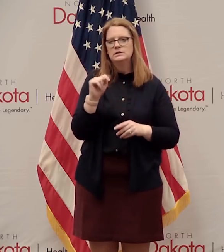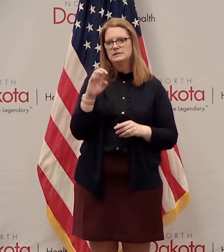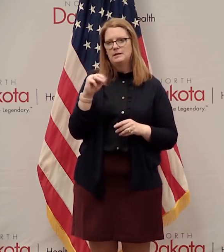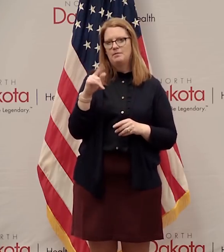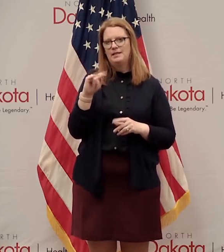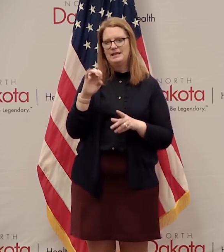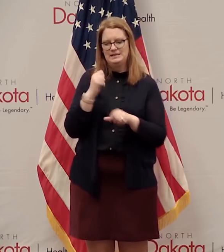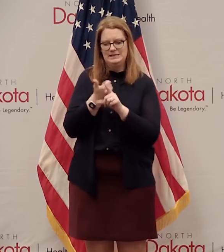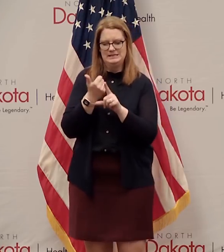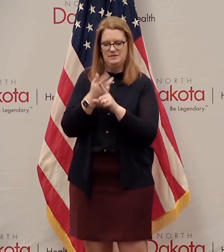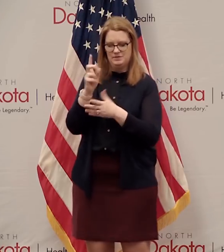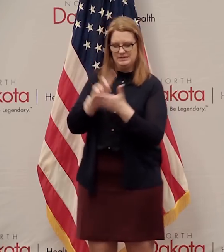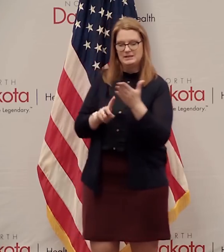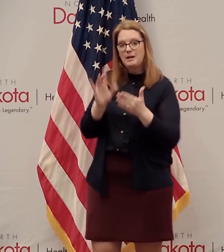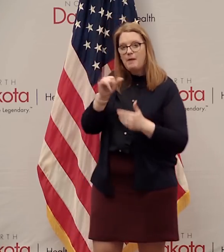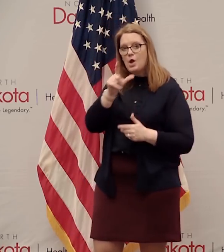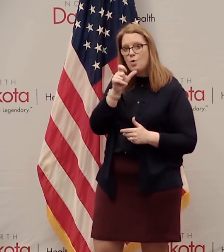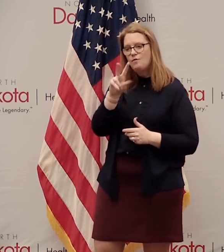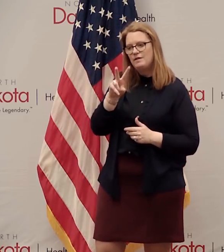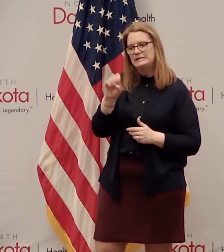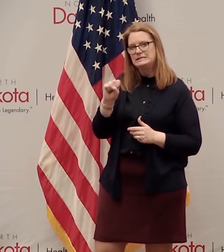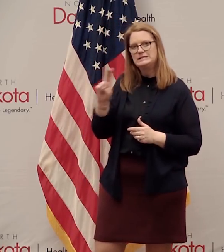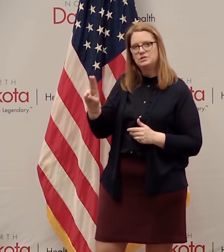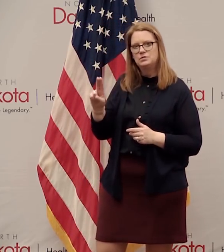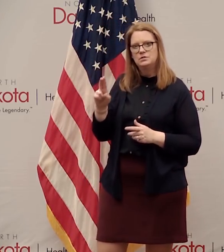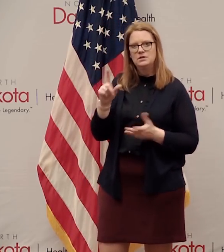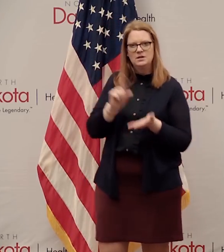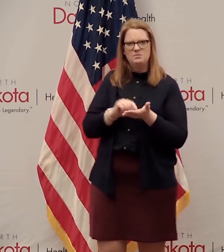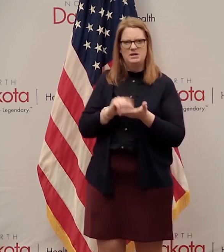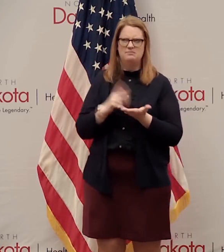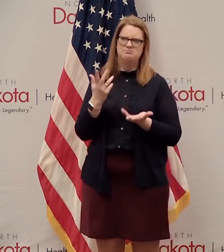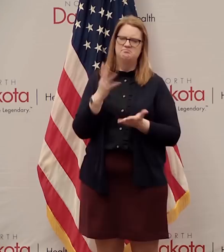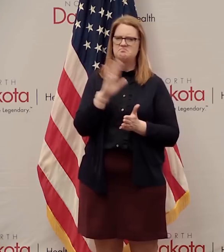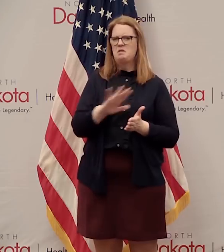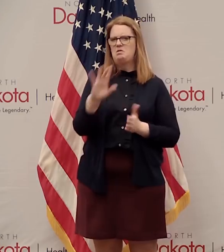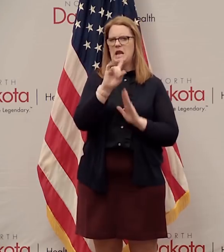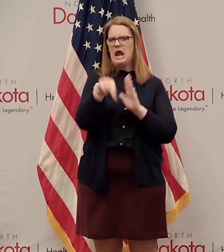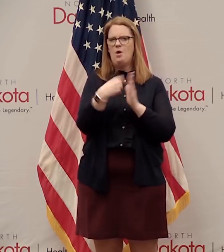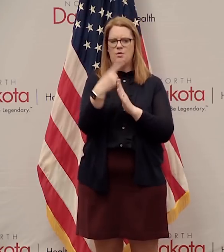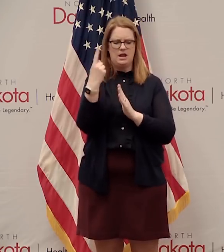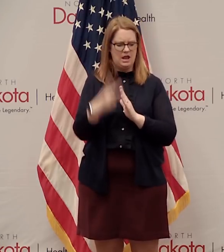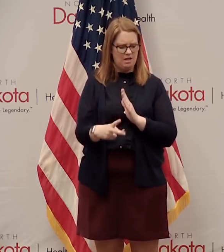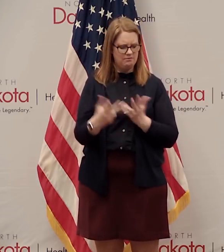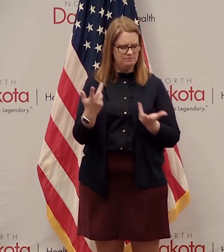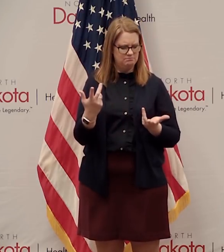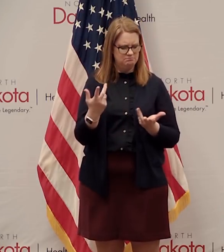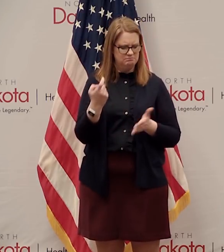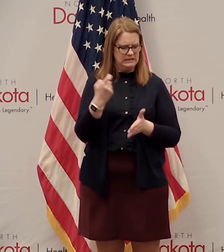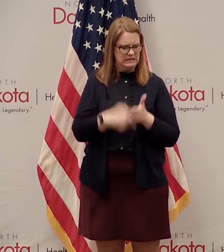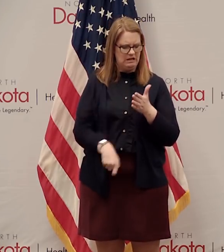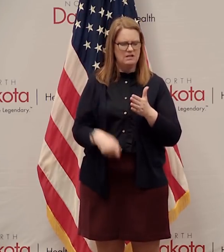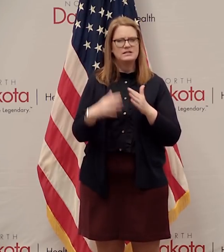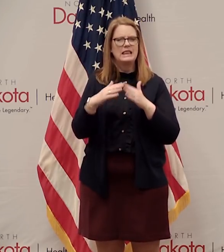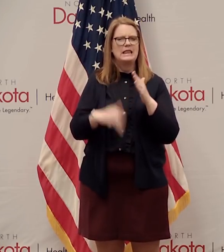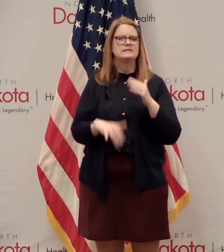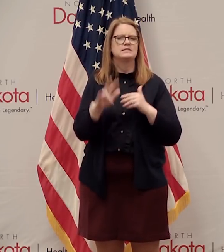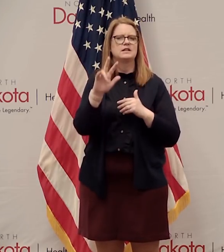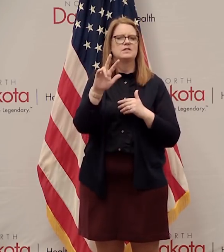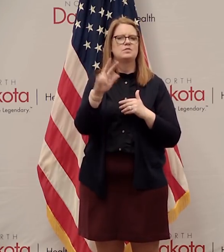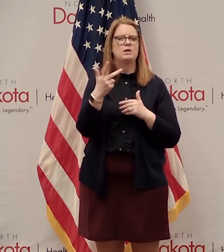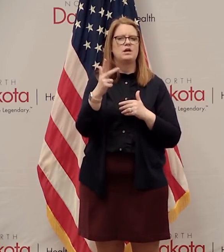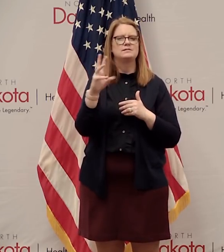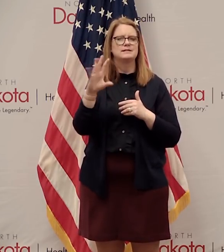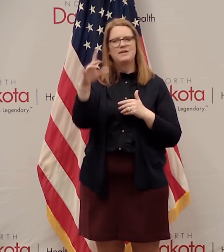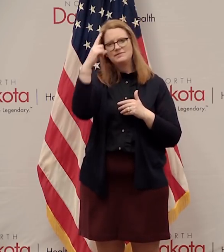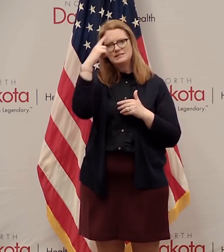Valley City State. These are printed. It takes only about an hour and a half, and they can cost less than